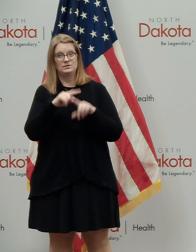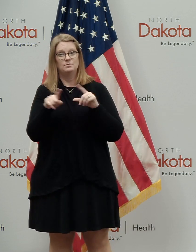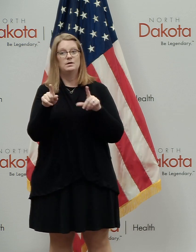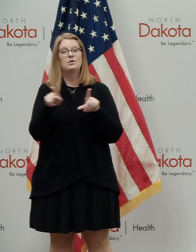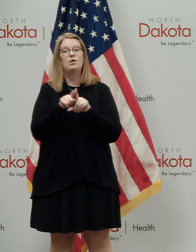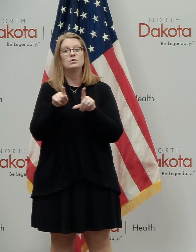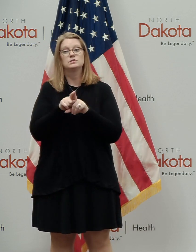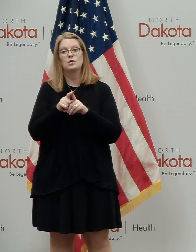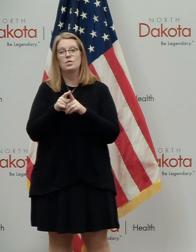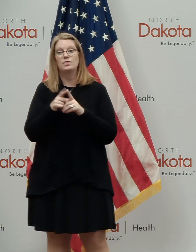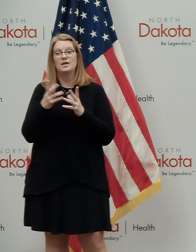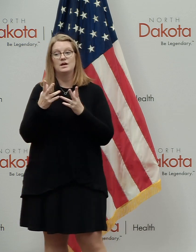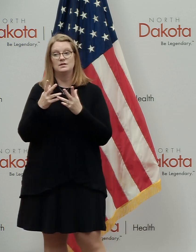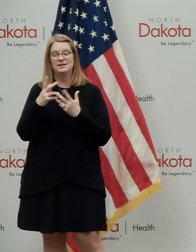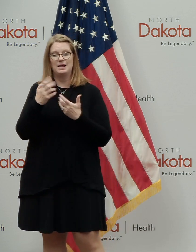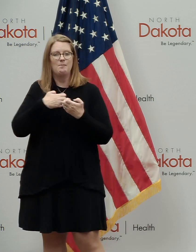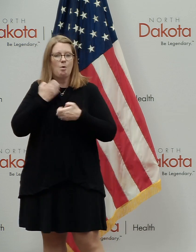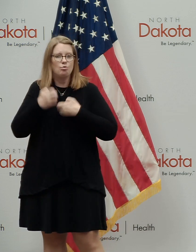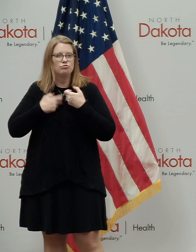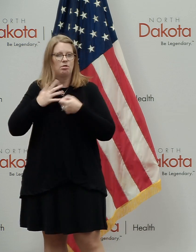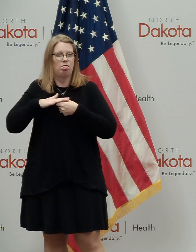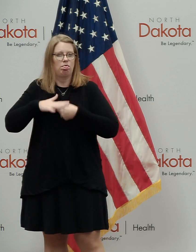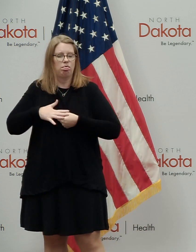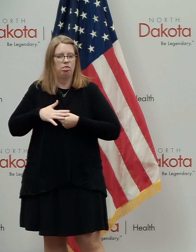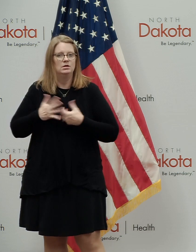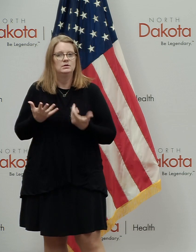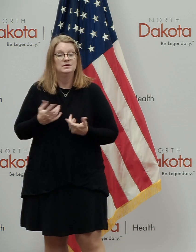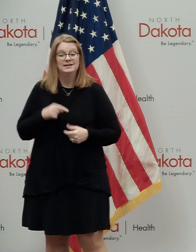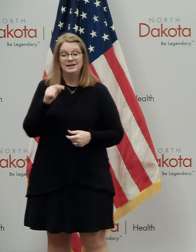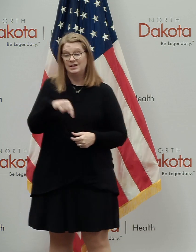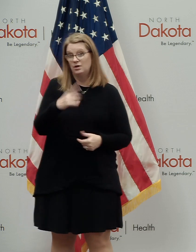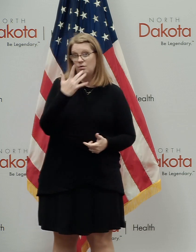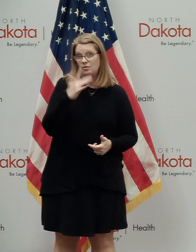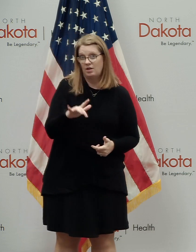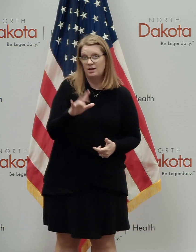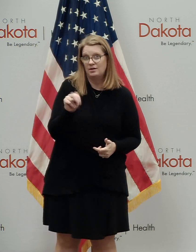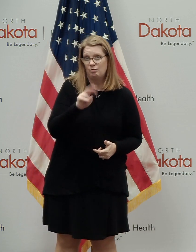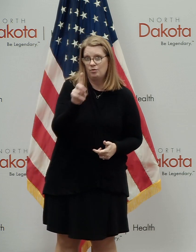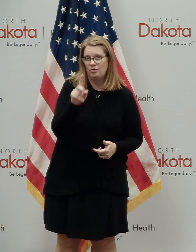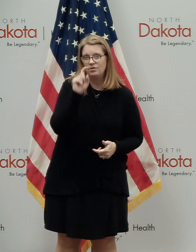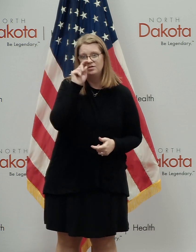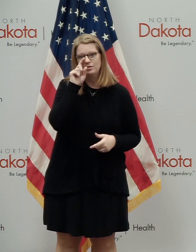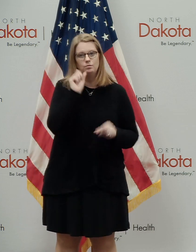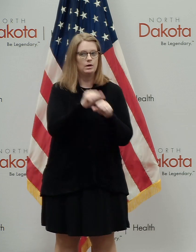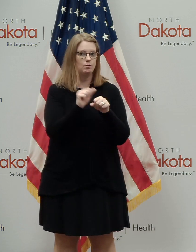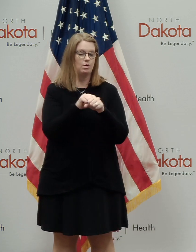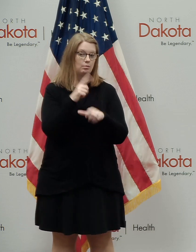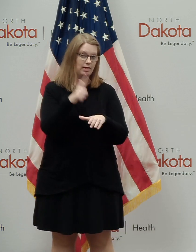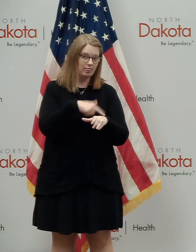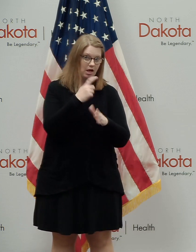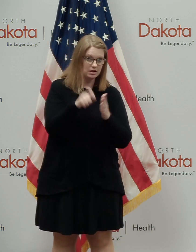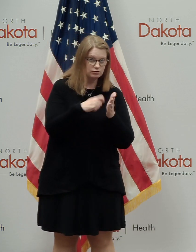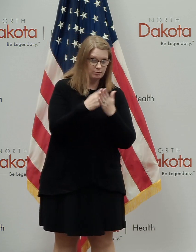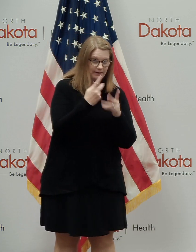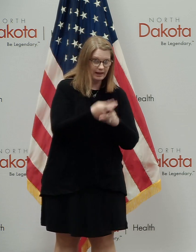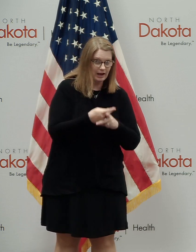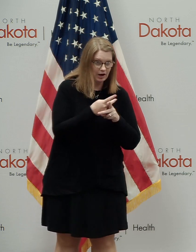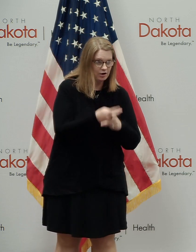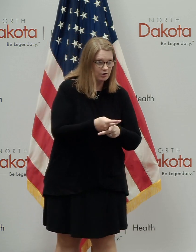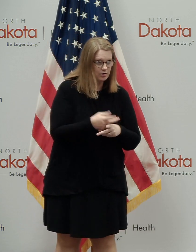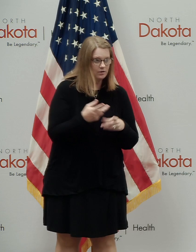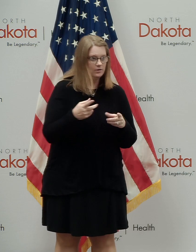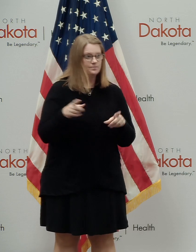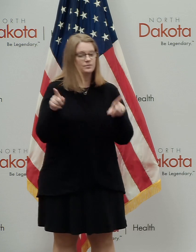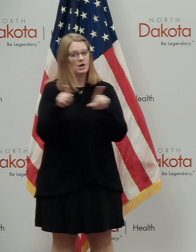social emotional toll that this has taken. I think we're really lucky in North Dakota that we work with long-term care as well as we do, and